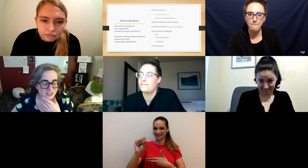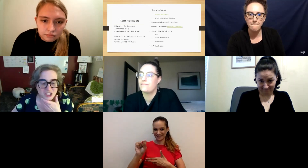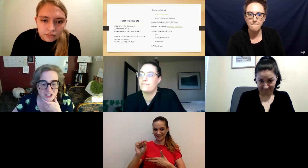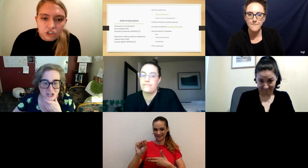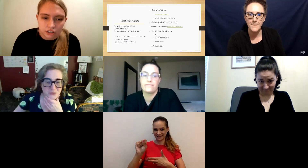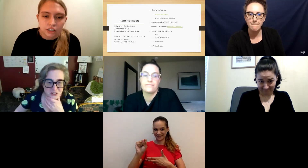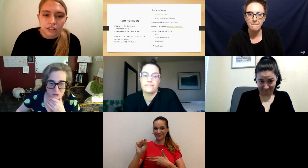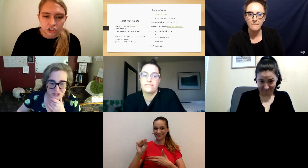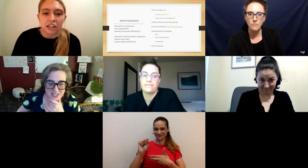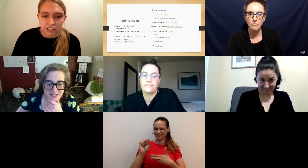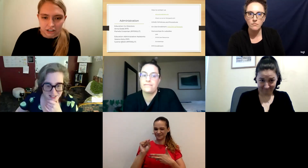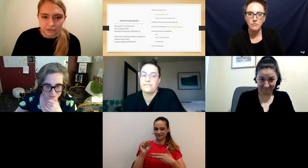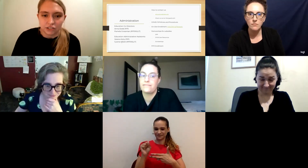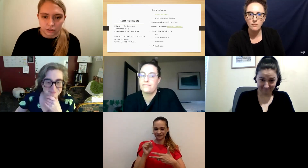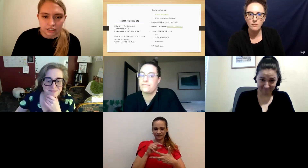Child care